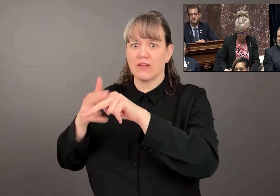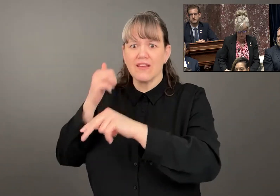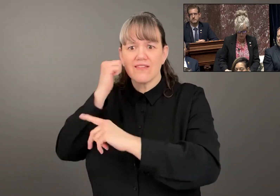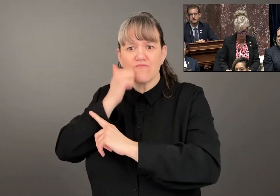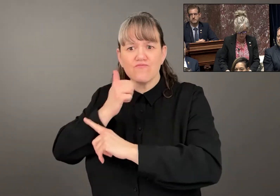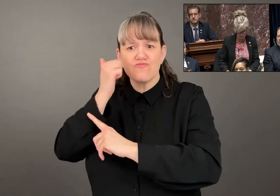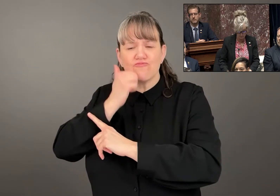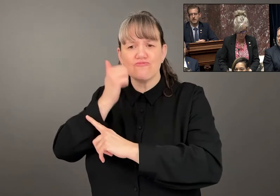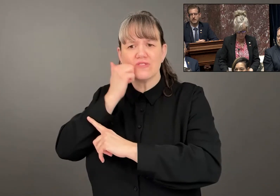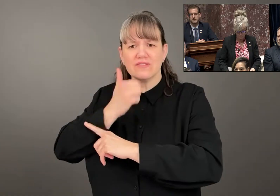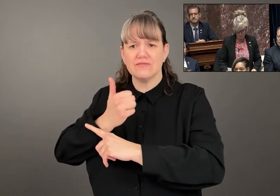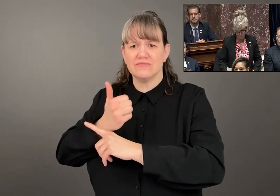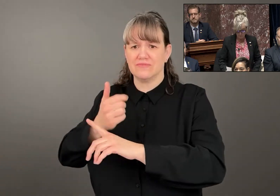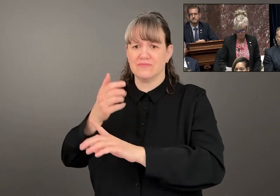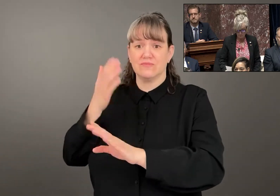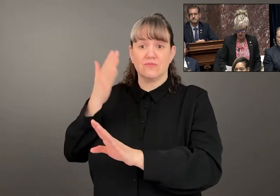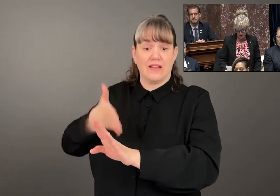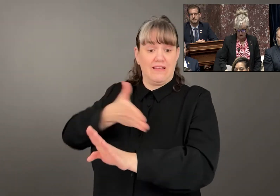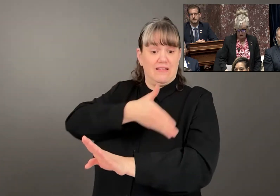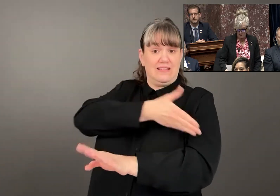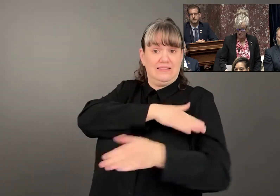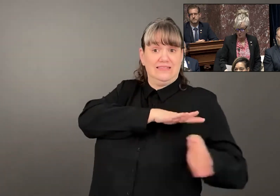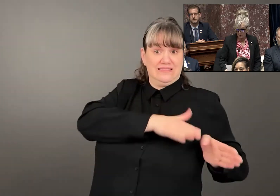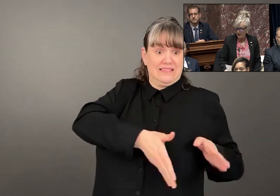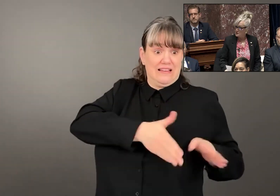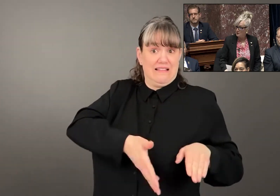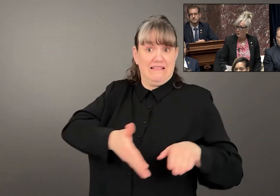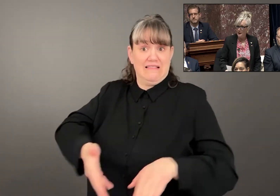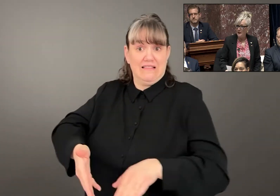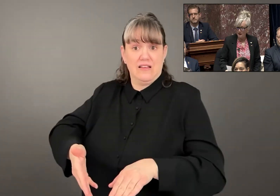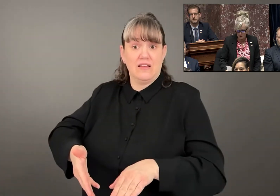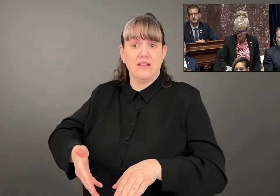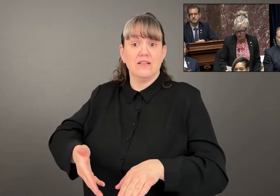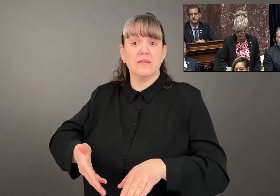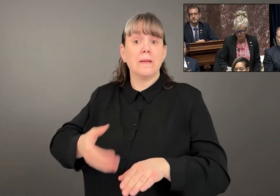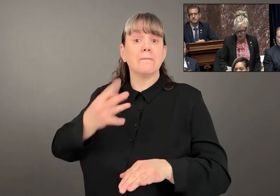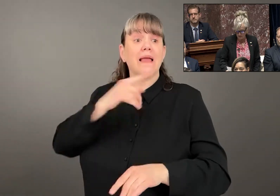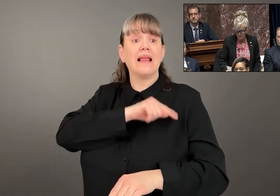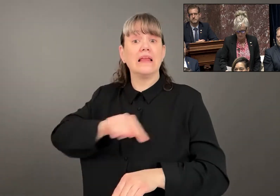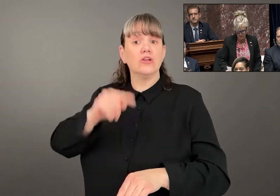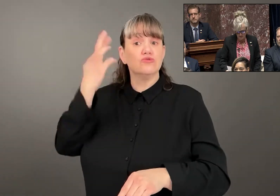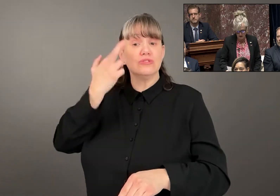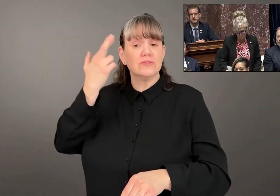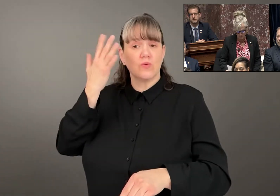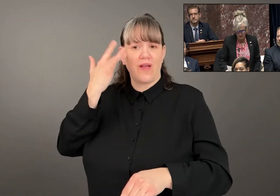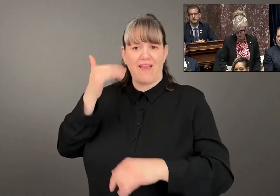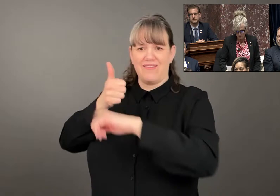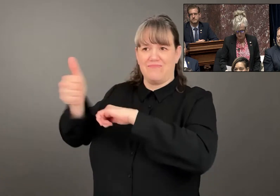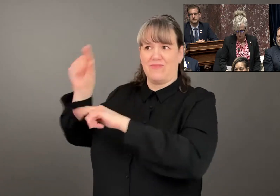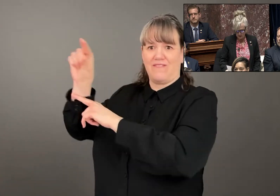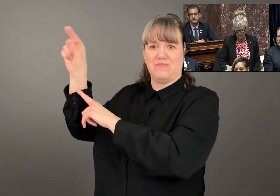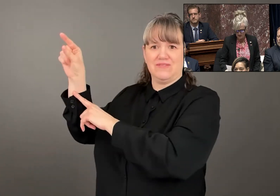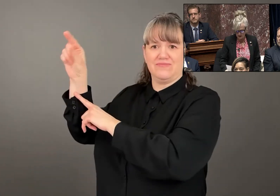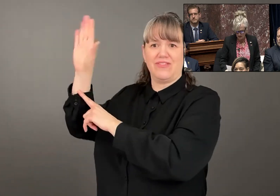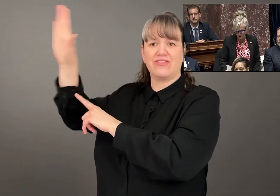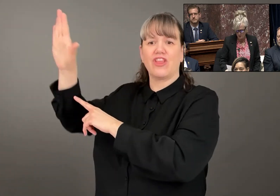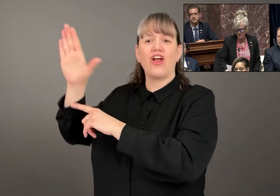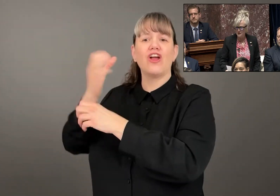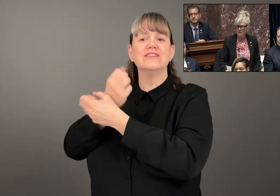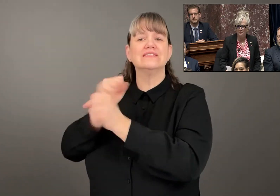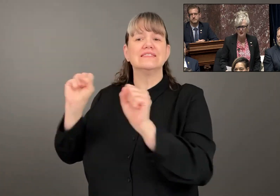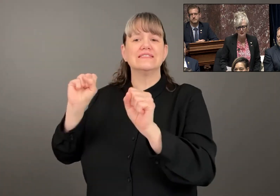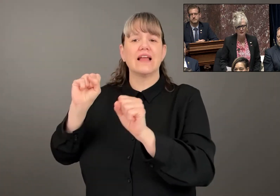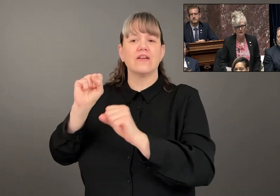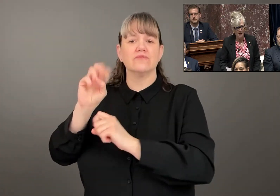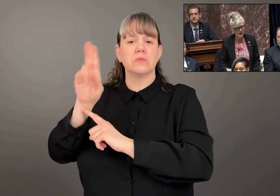supply experiment. It's tragic when any child dies, but this government continues